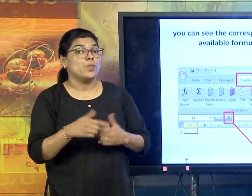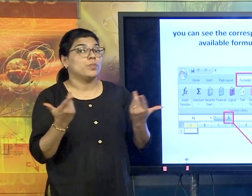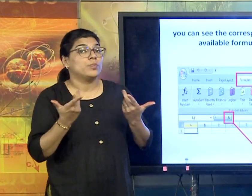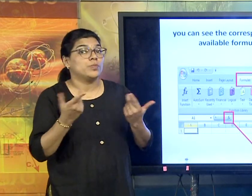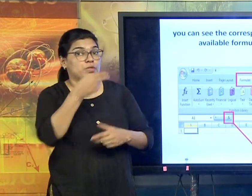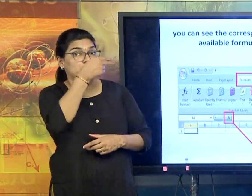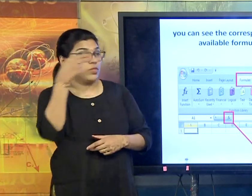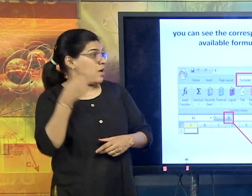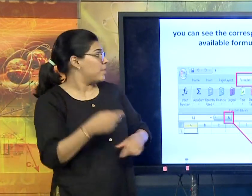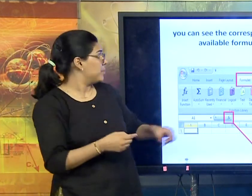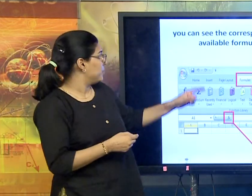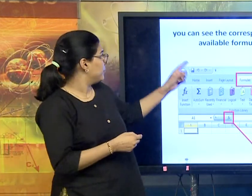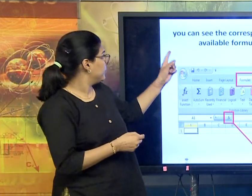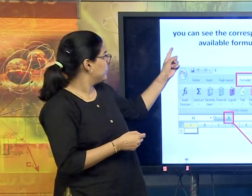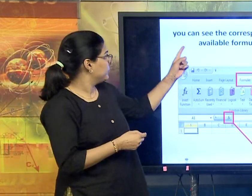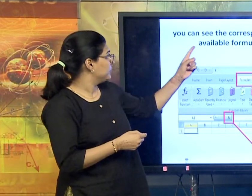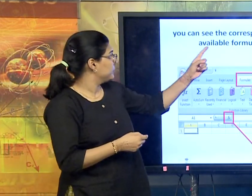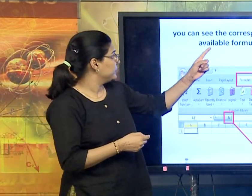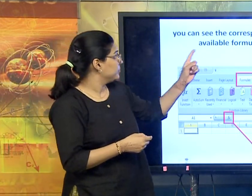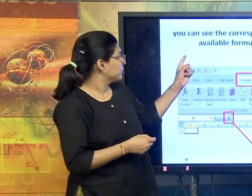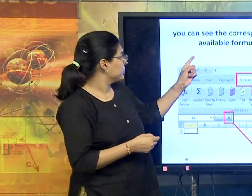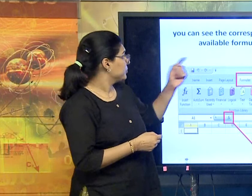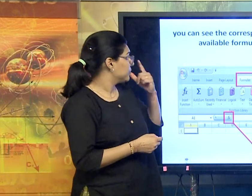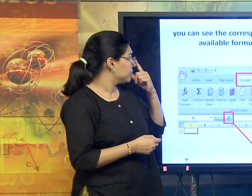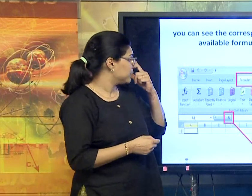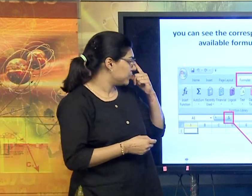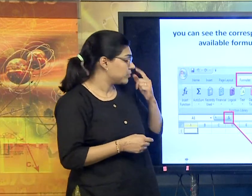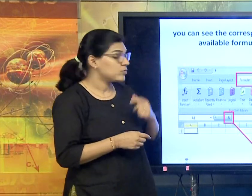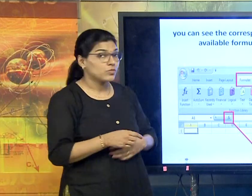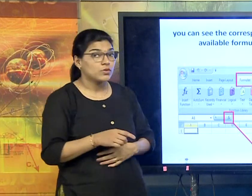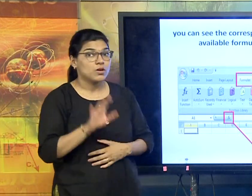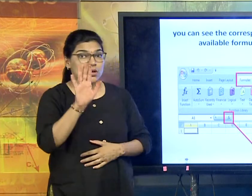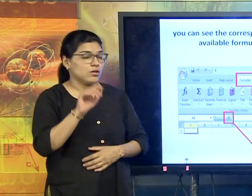Now here you can see